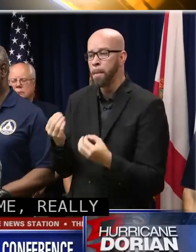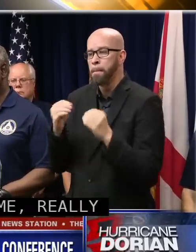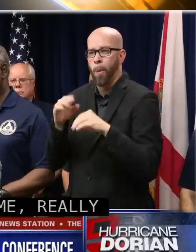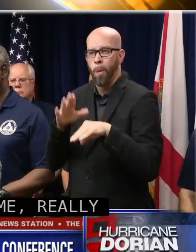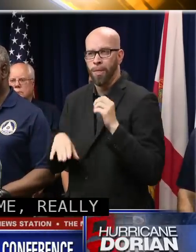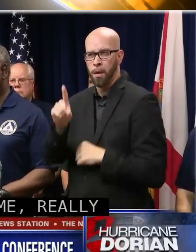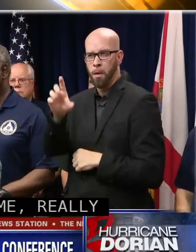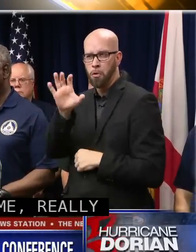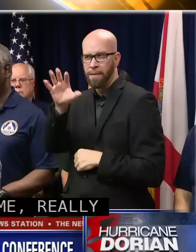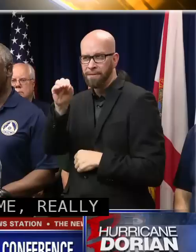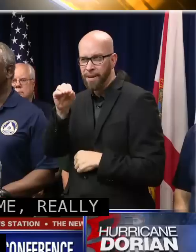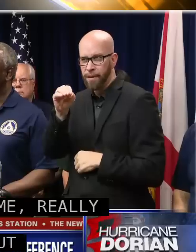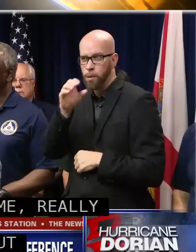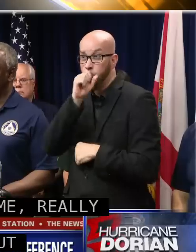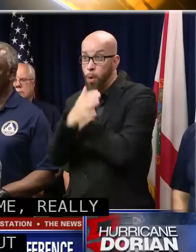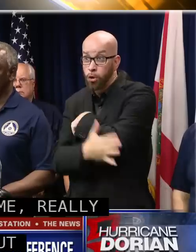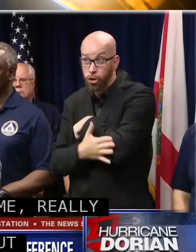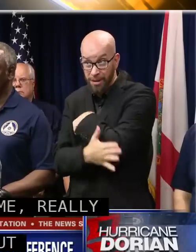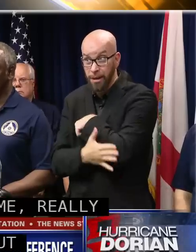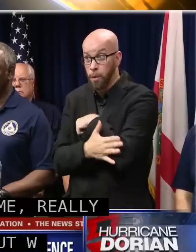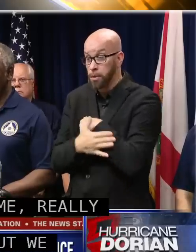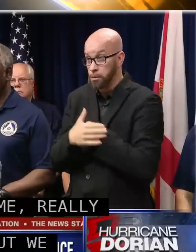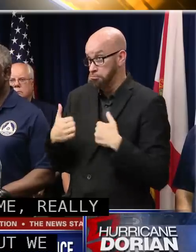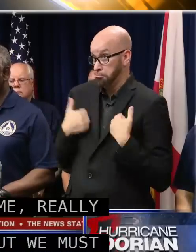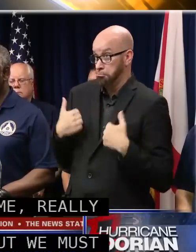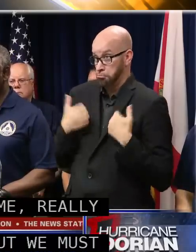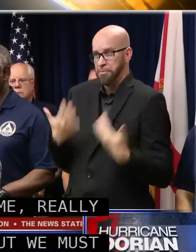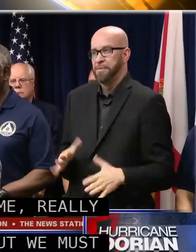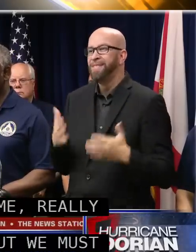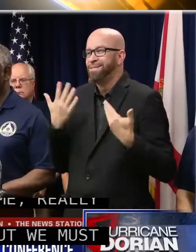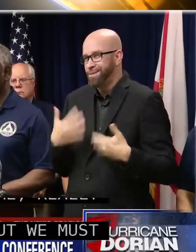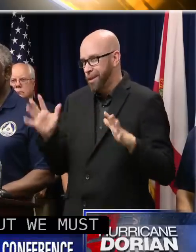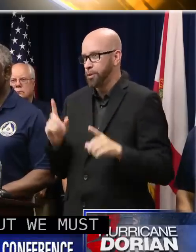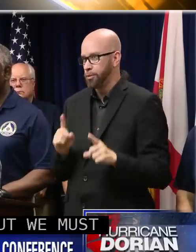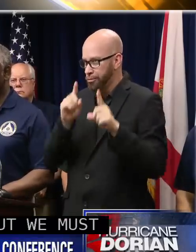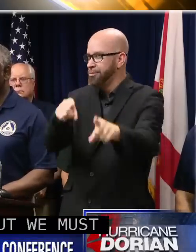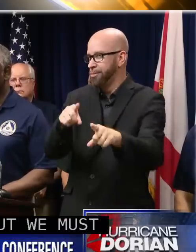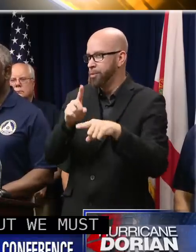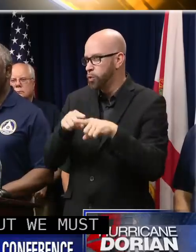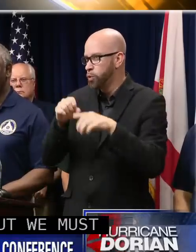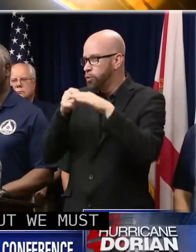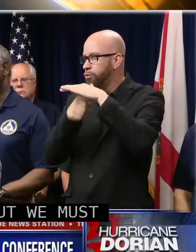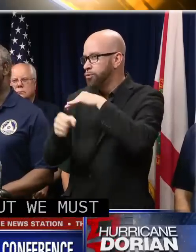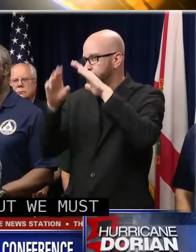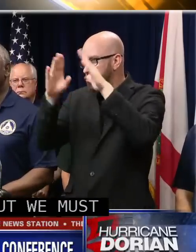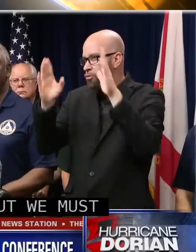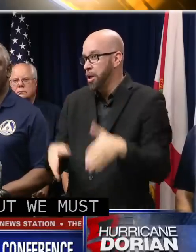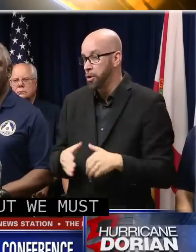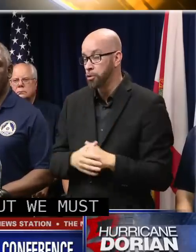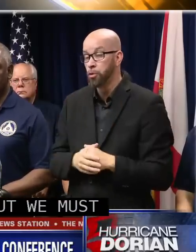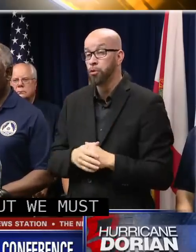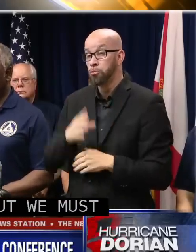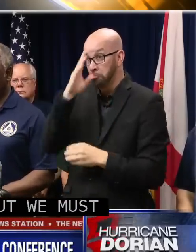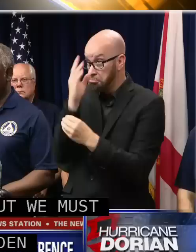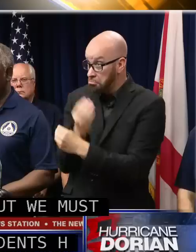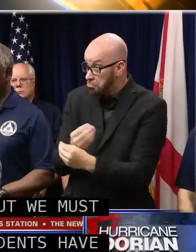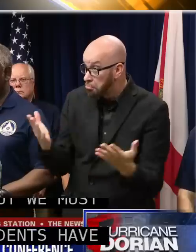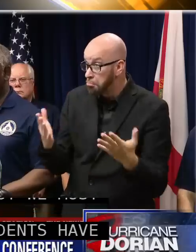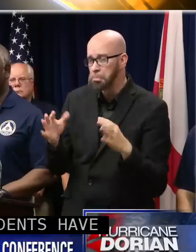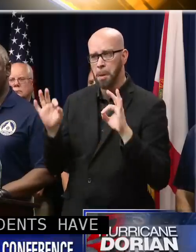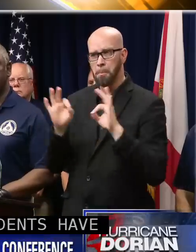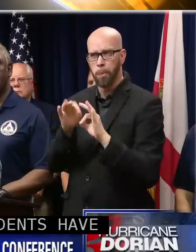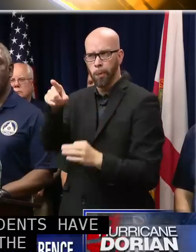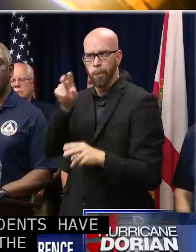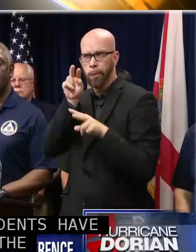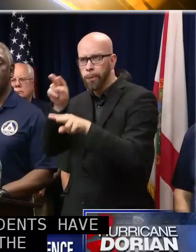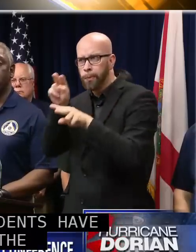local residents have sought shelter in our various shelters here within Orange County. I remind you, the public, to visit